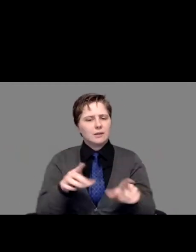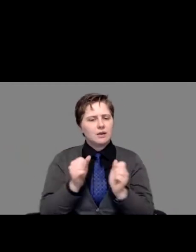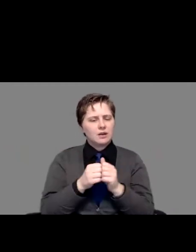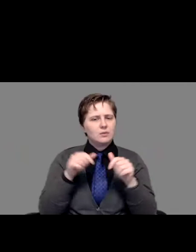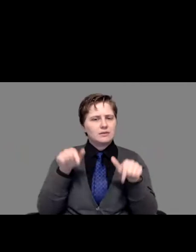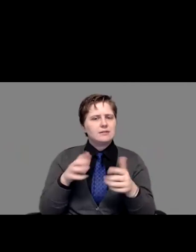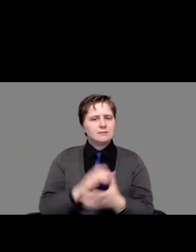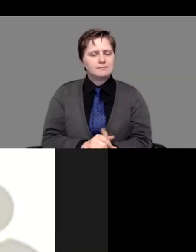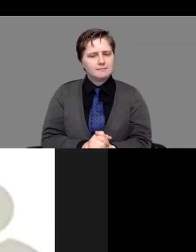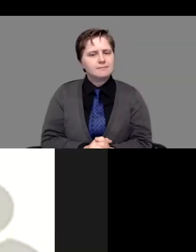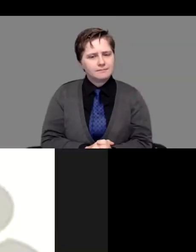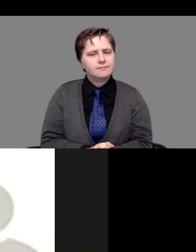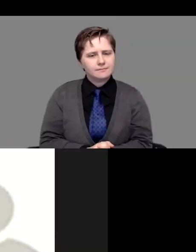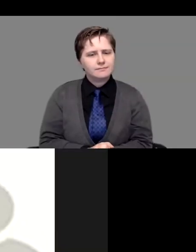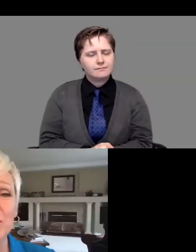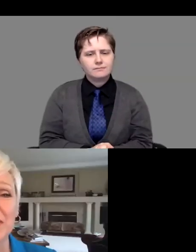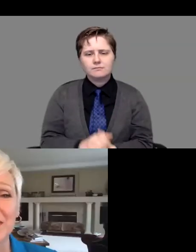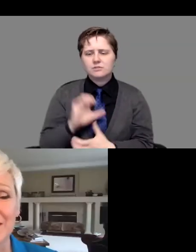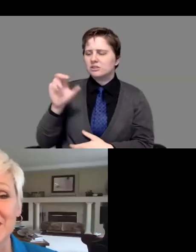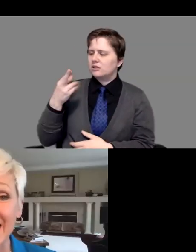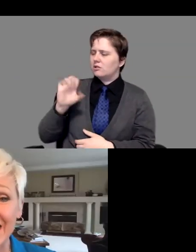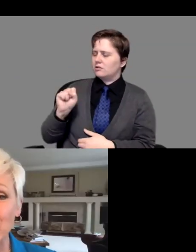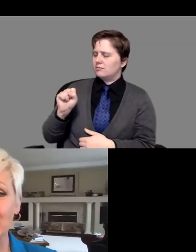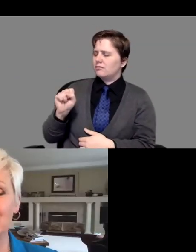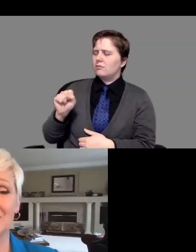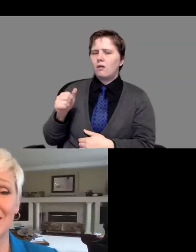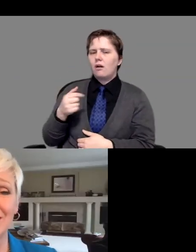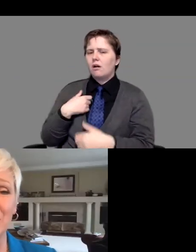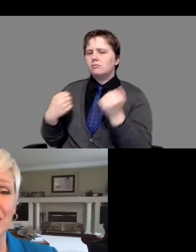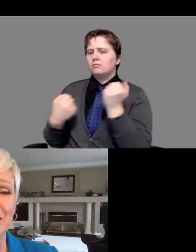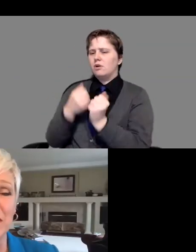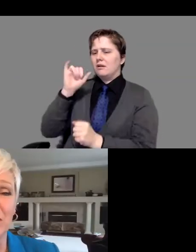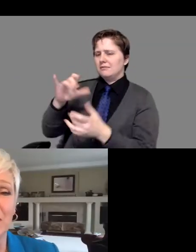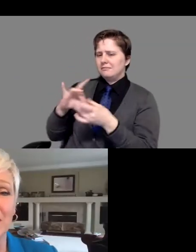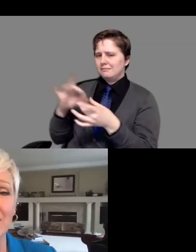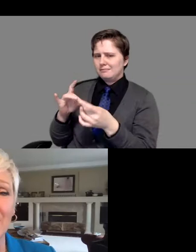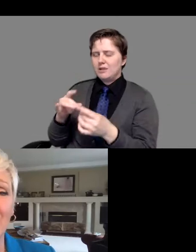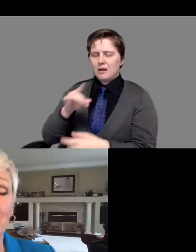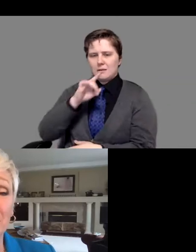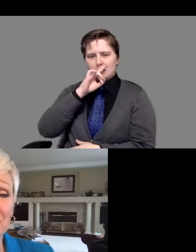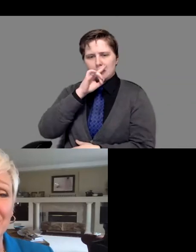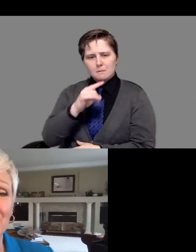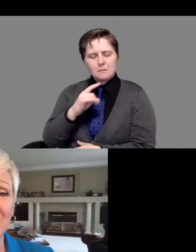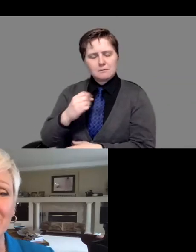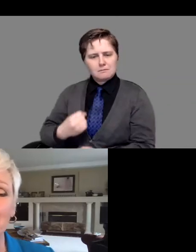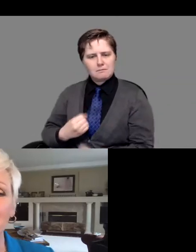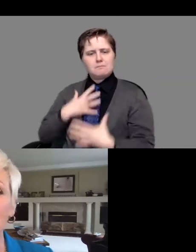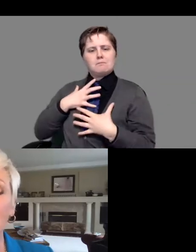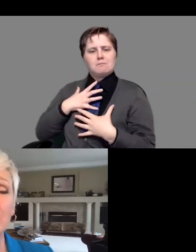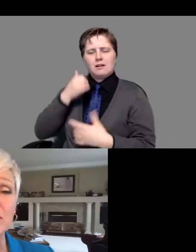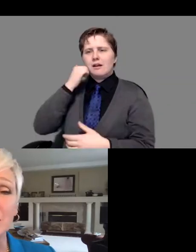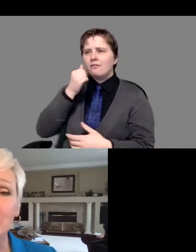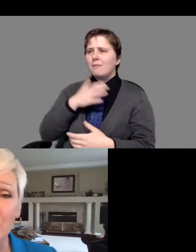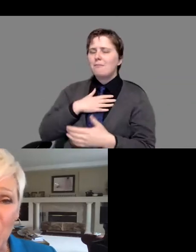today. Well, I will second what you just said there, Mark. It's been really uplifting every day to get my little